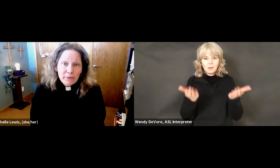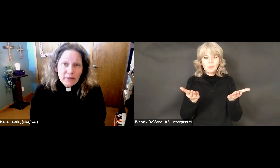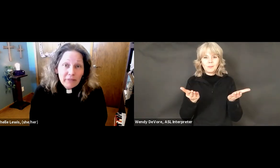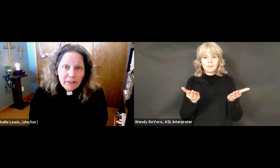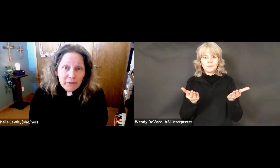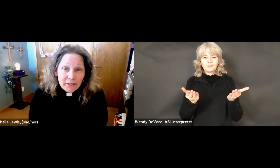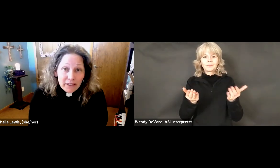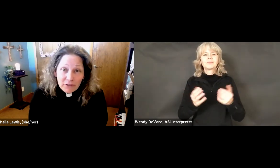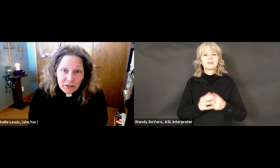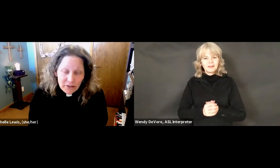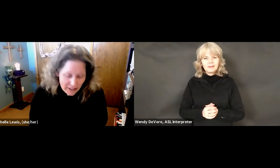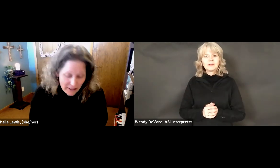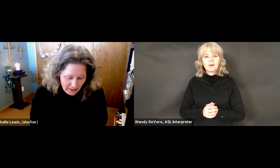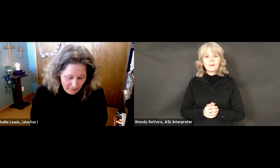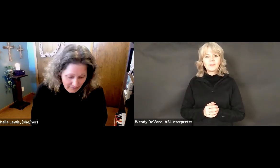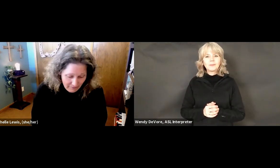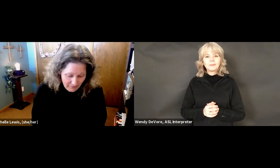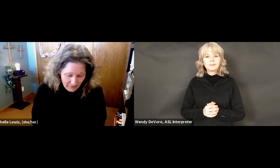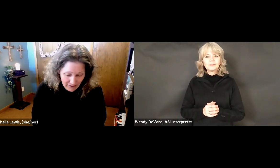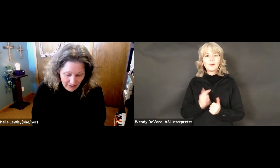So we invite you to give generously.